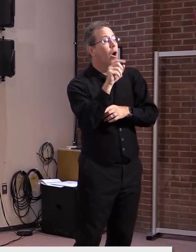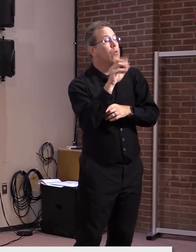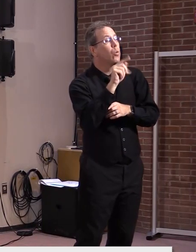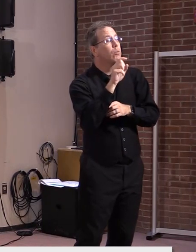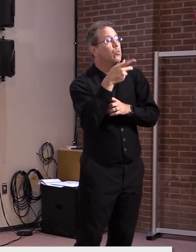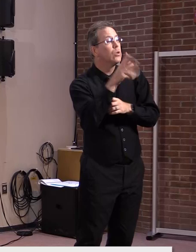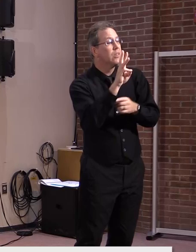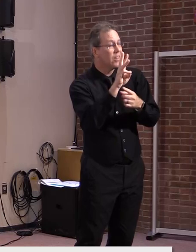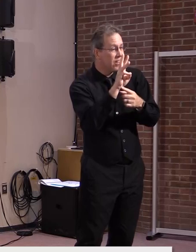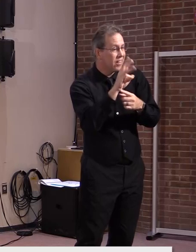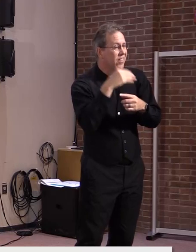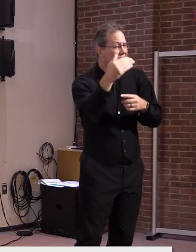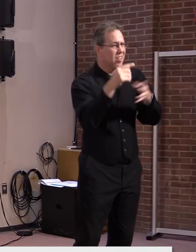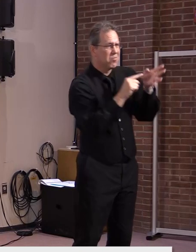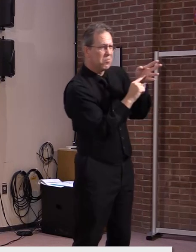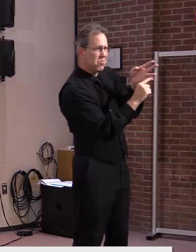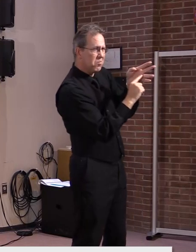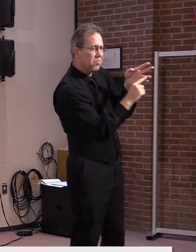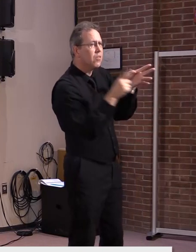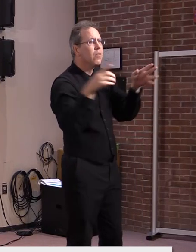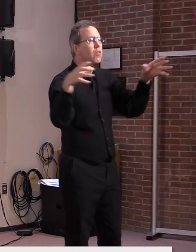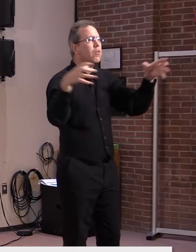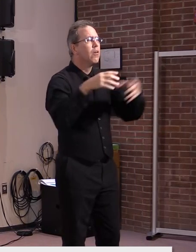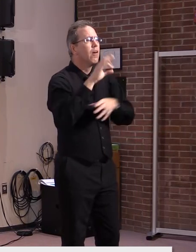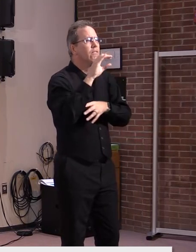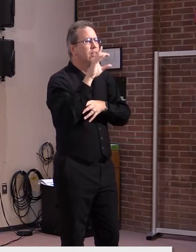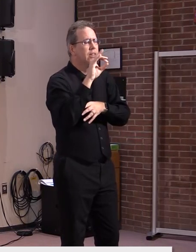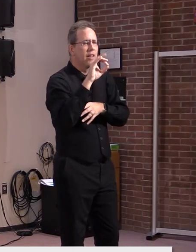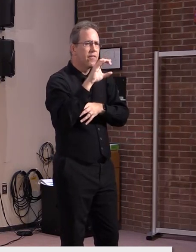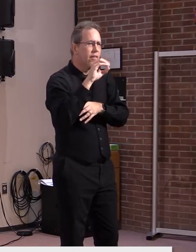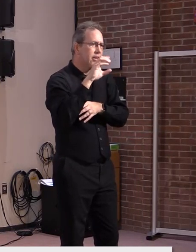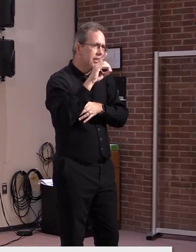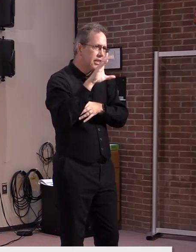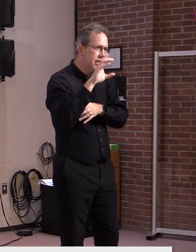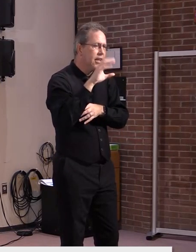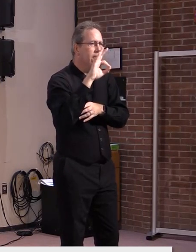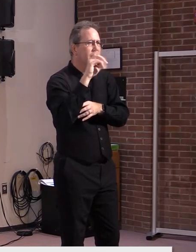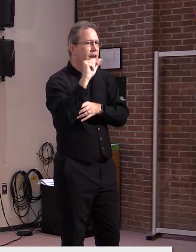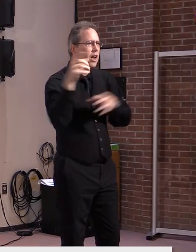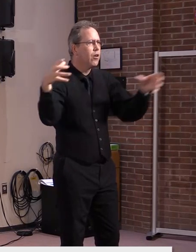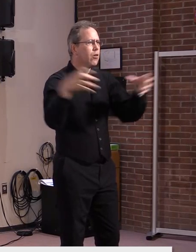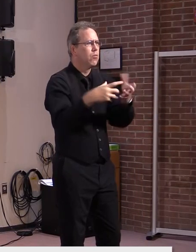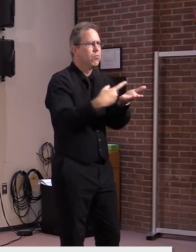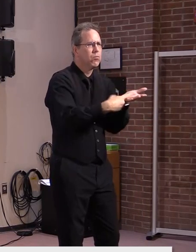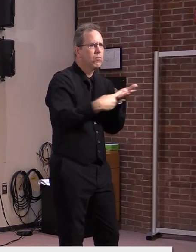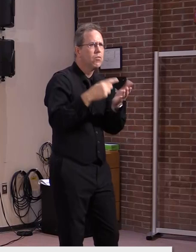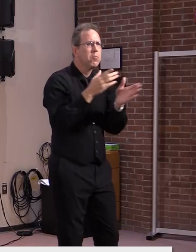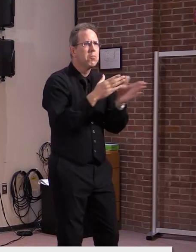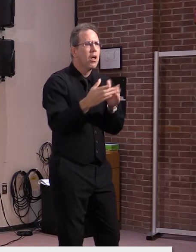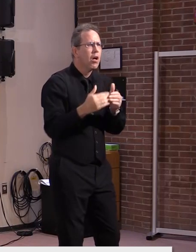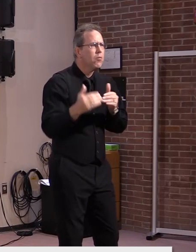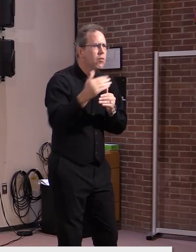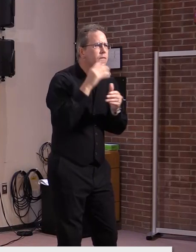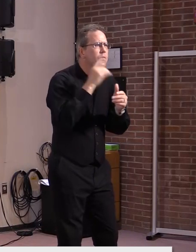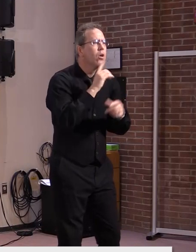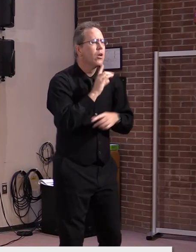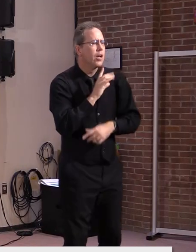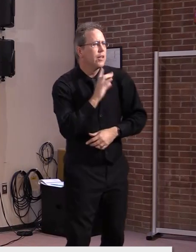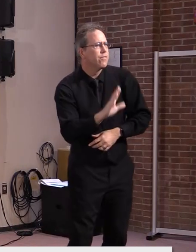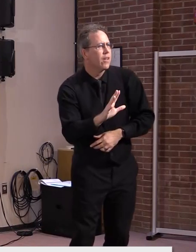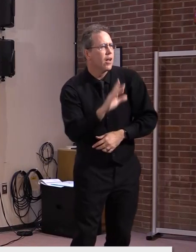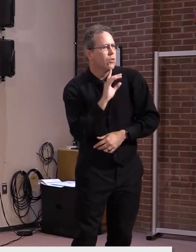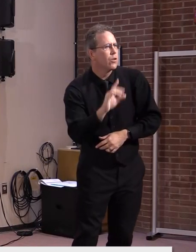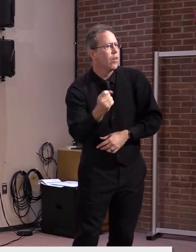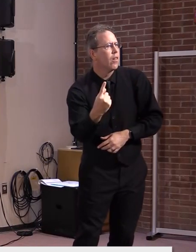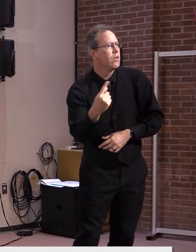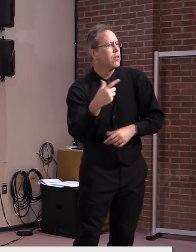children ages 5 to 11 years old. Then on November 2nd and 3rd, a CDC panel will